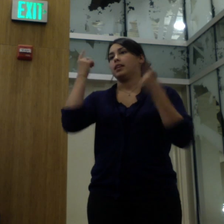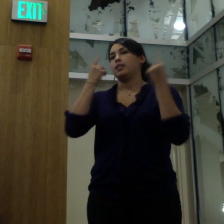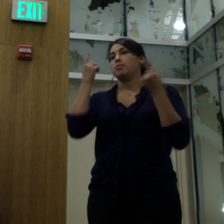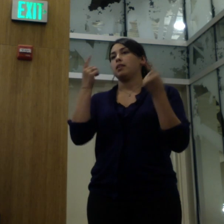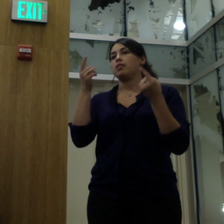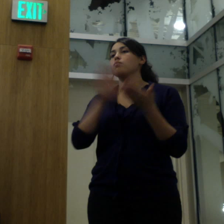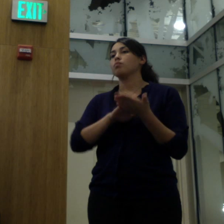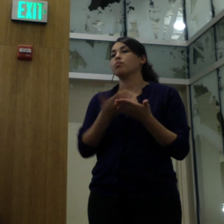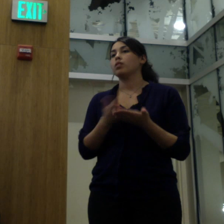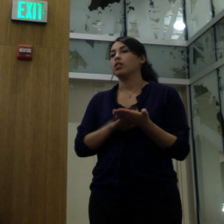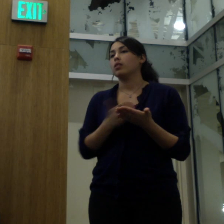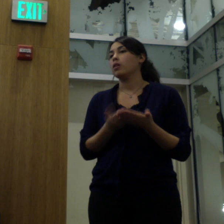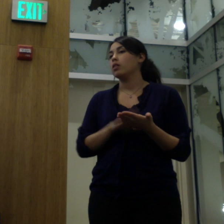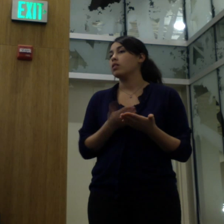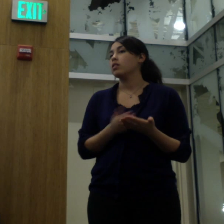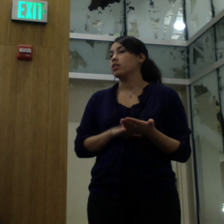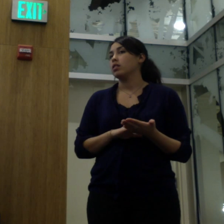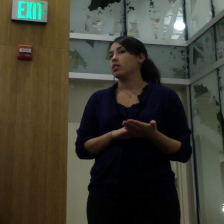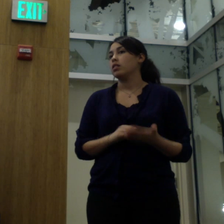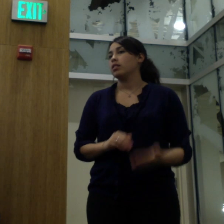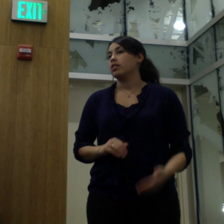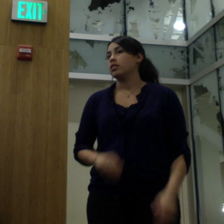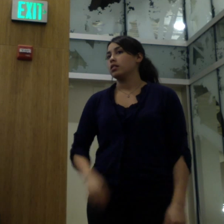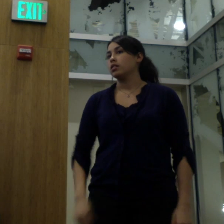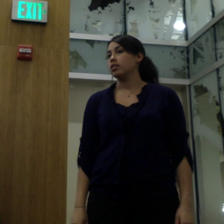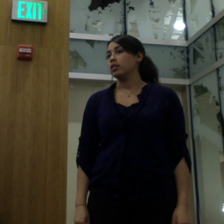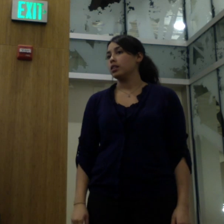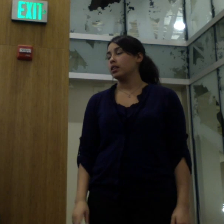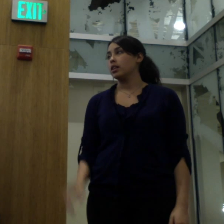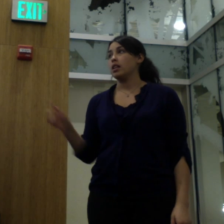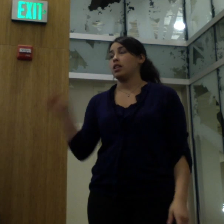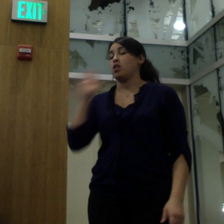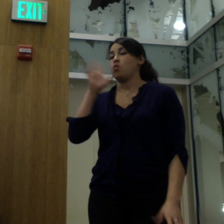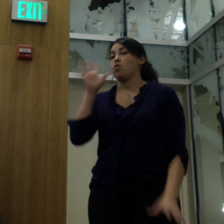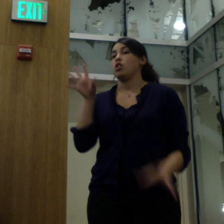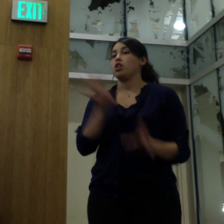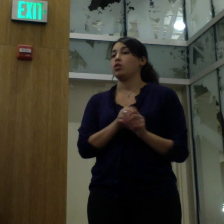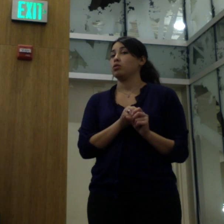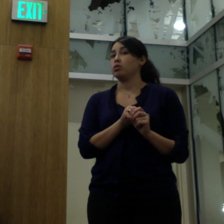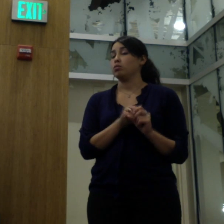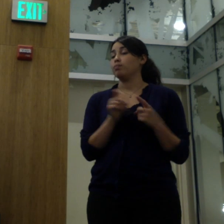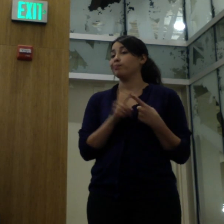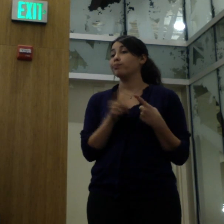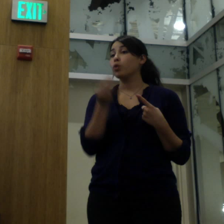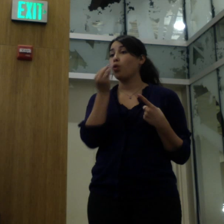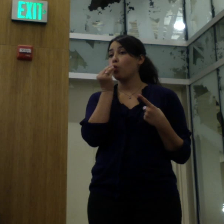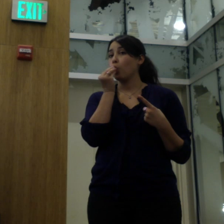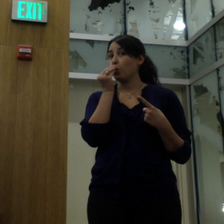kitchen. Your kitchen is also going to include food,